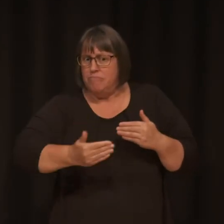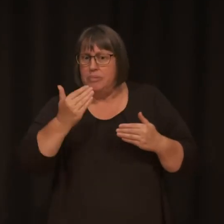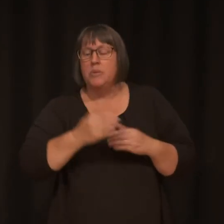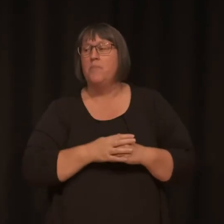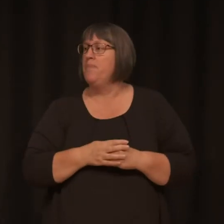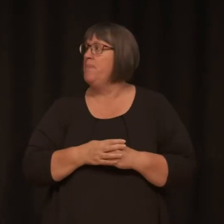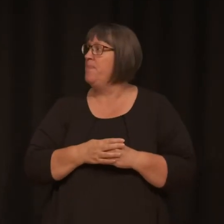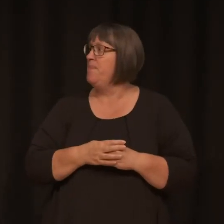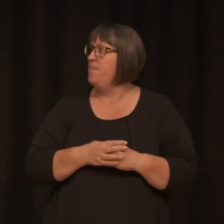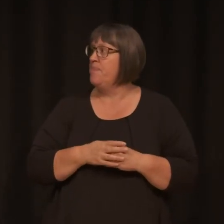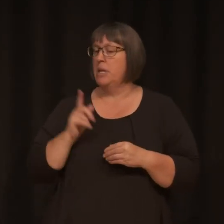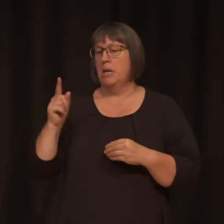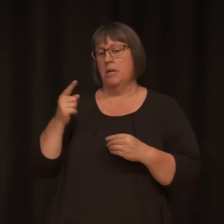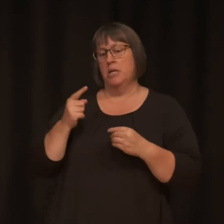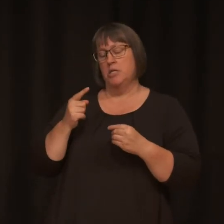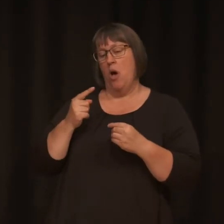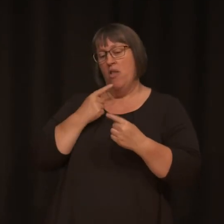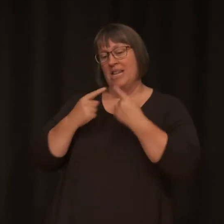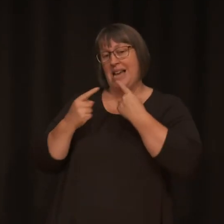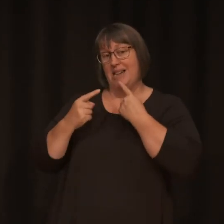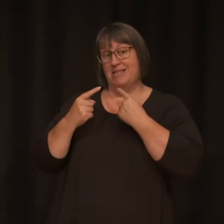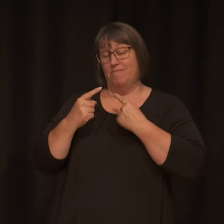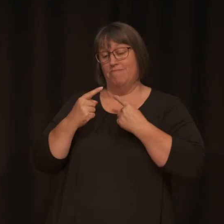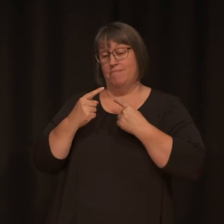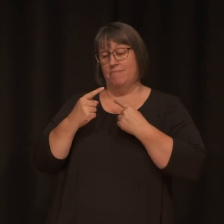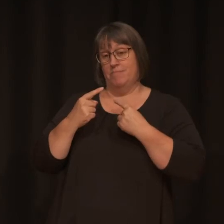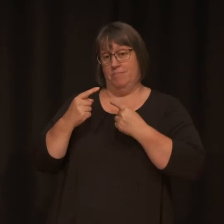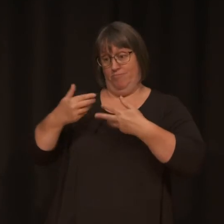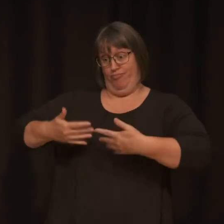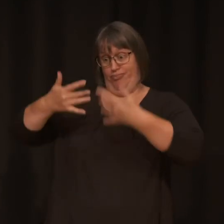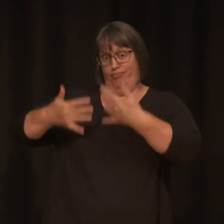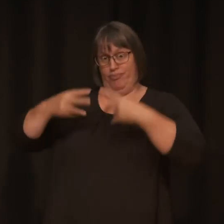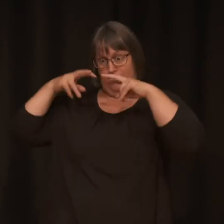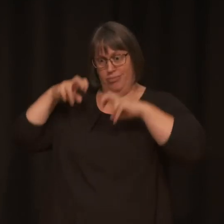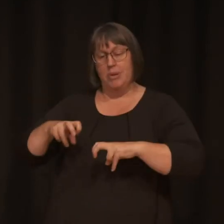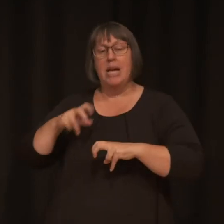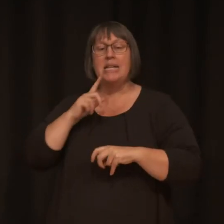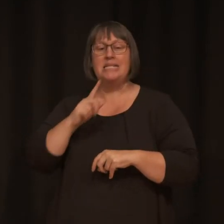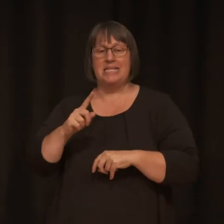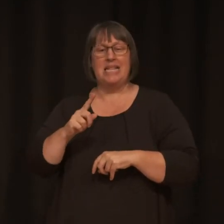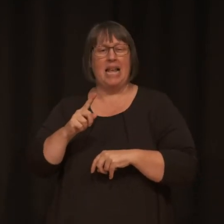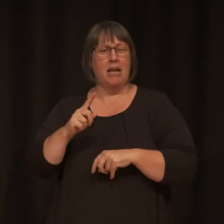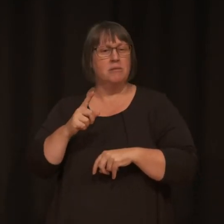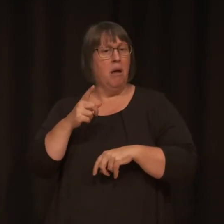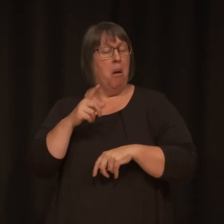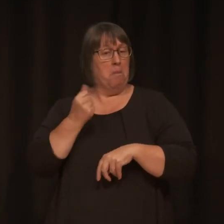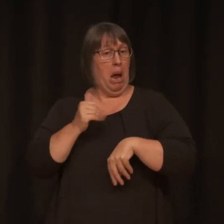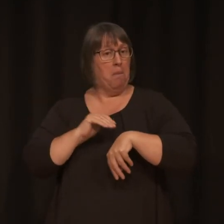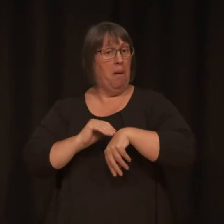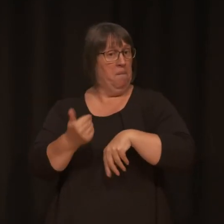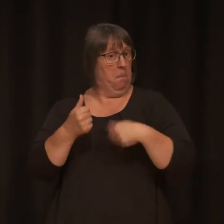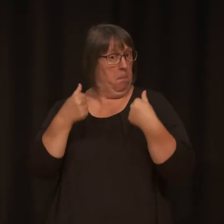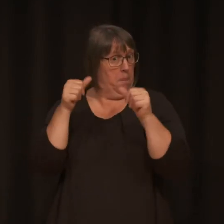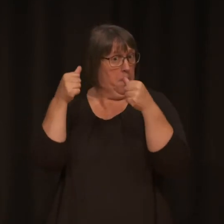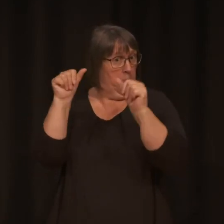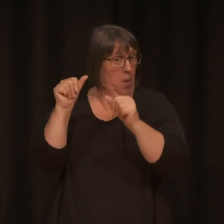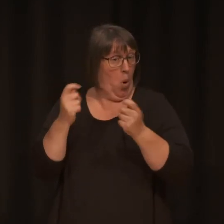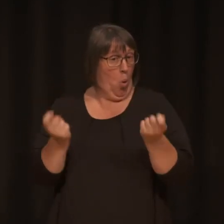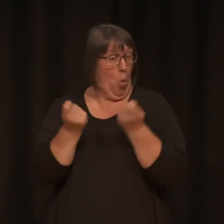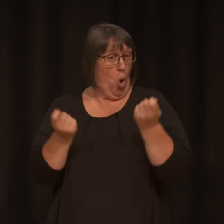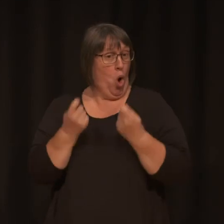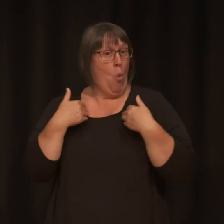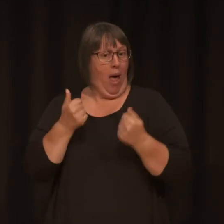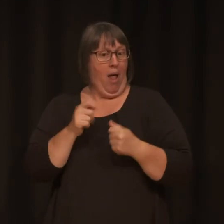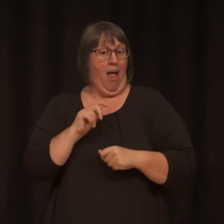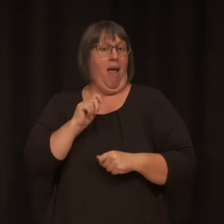the first injection of the effect that it has, because it certainly has benefits from the